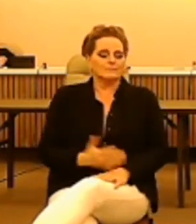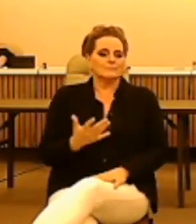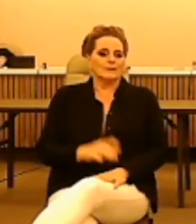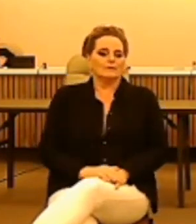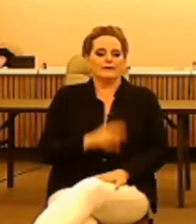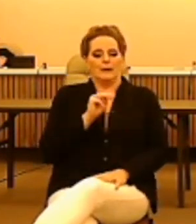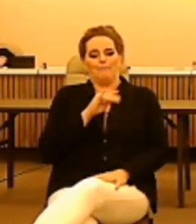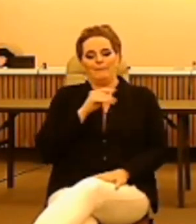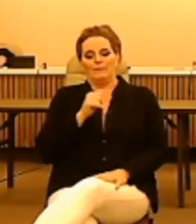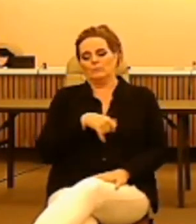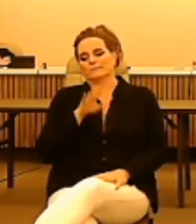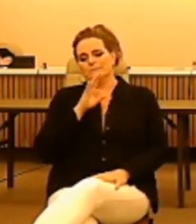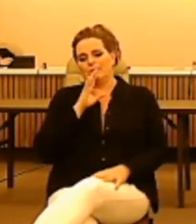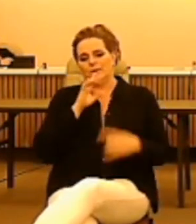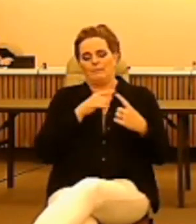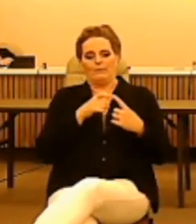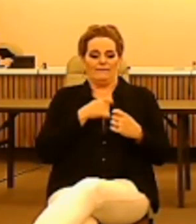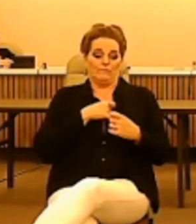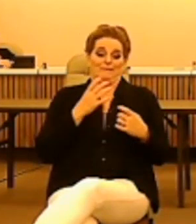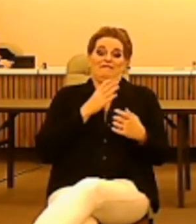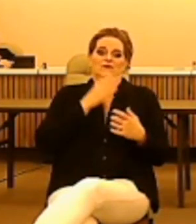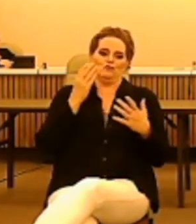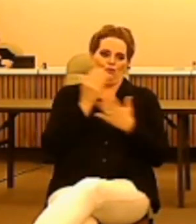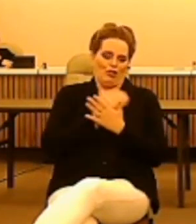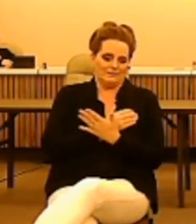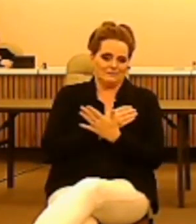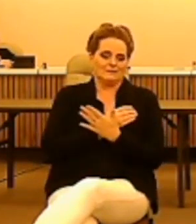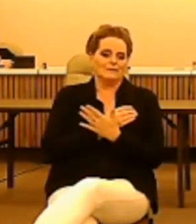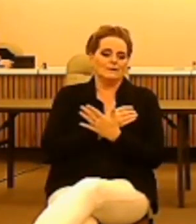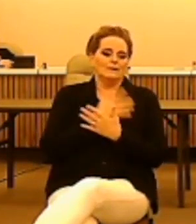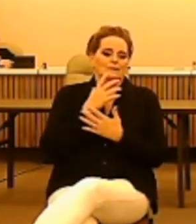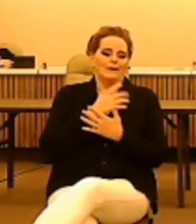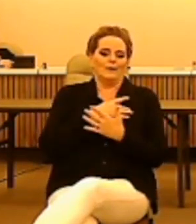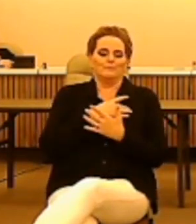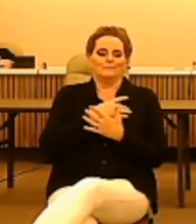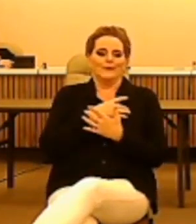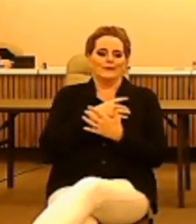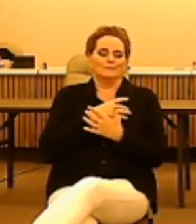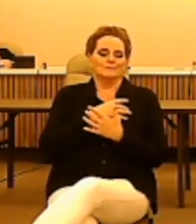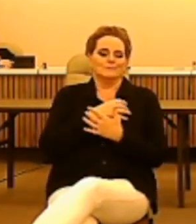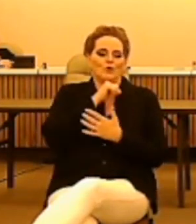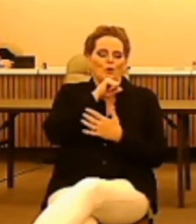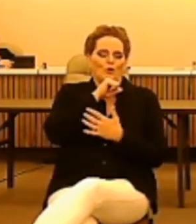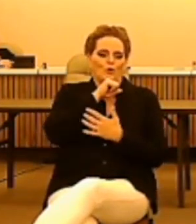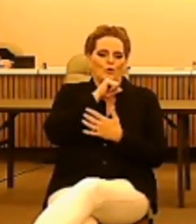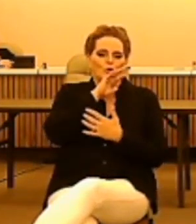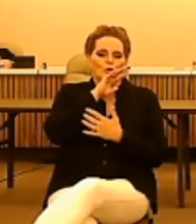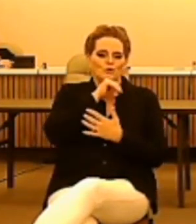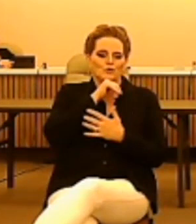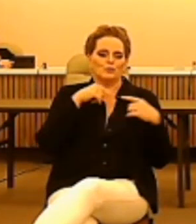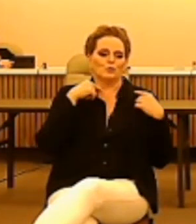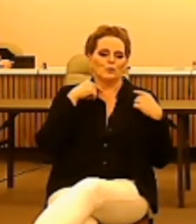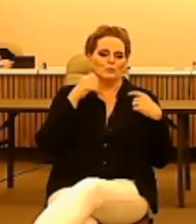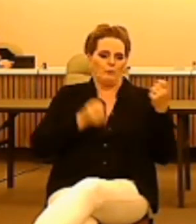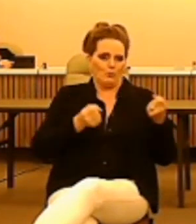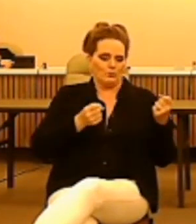Millie brought up that I forgot from the initial list, the dirt bikes, right? Around this time of year, you're going to start